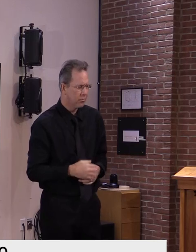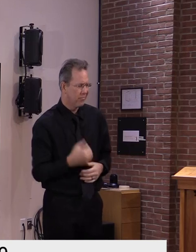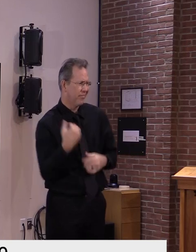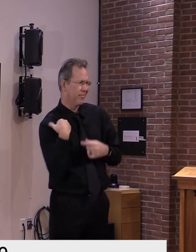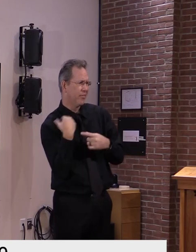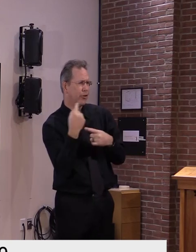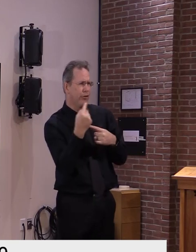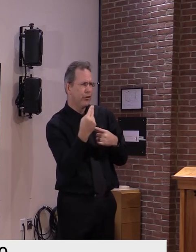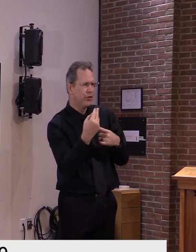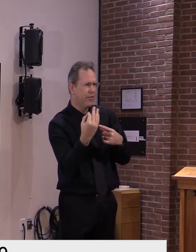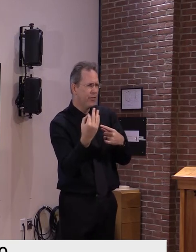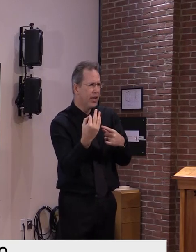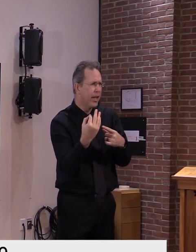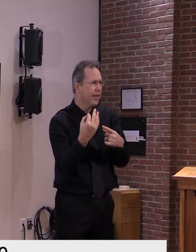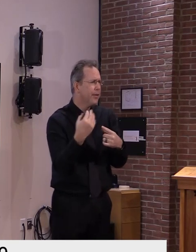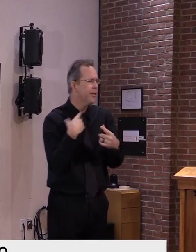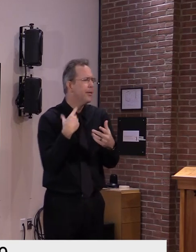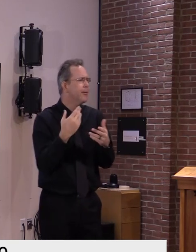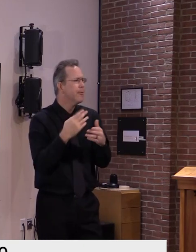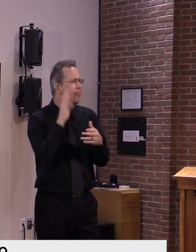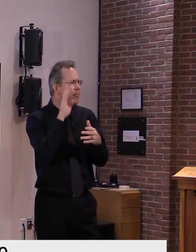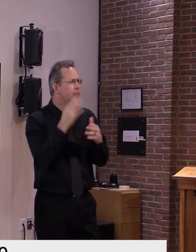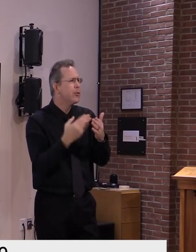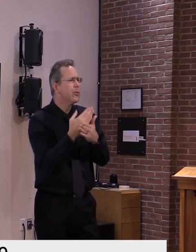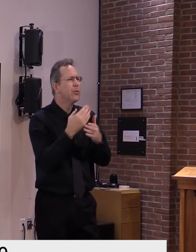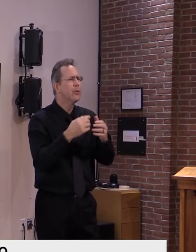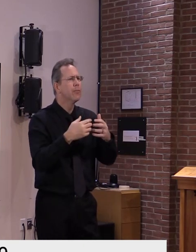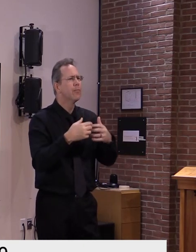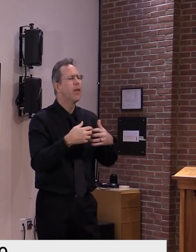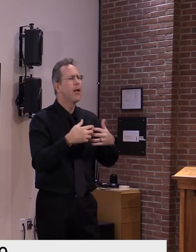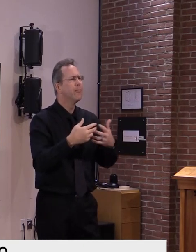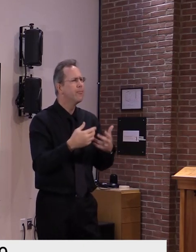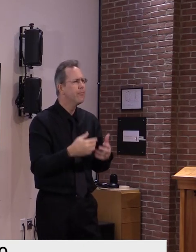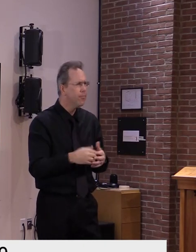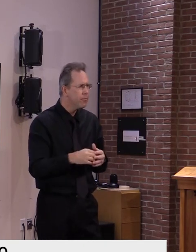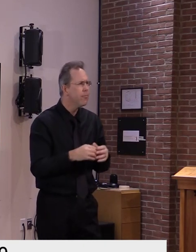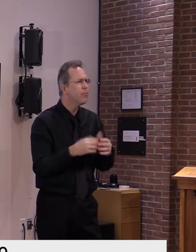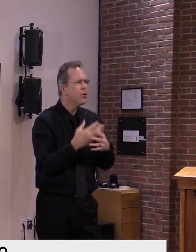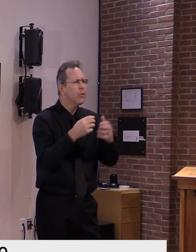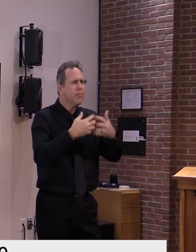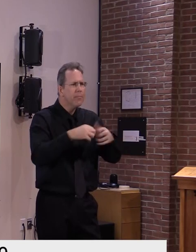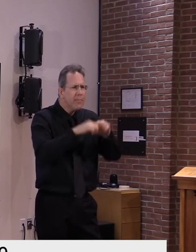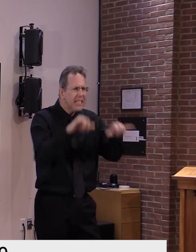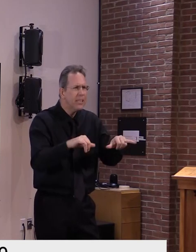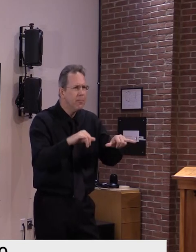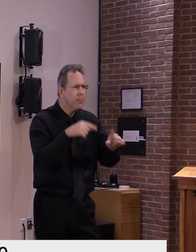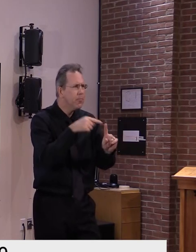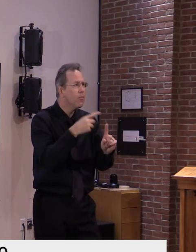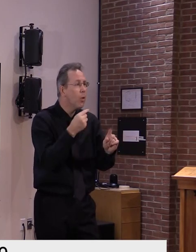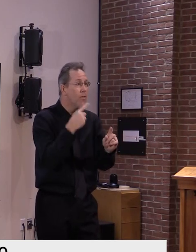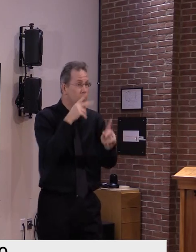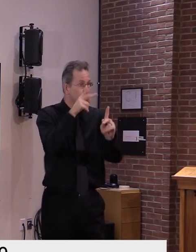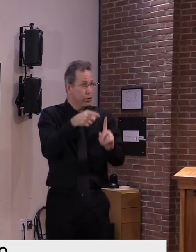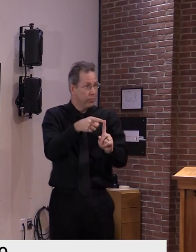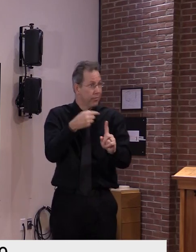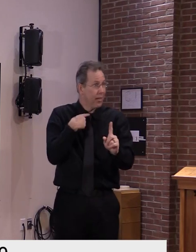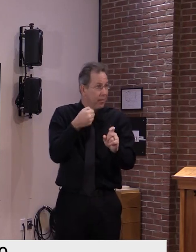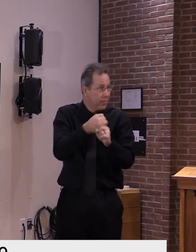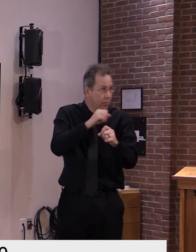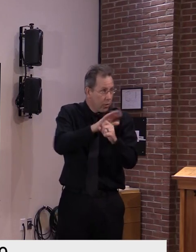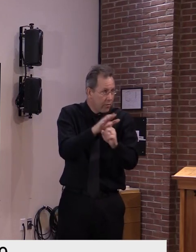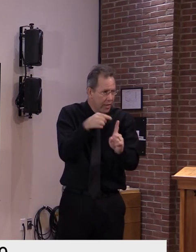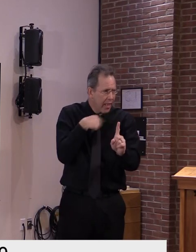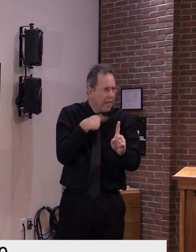system for certain people who've been identified as close contacts by someone who has COVID-19. This will help us